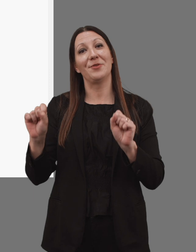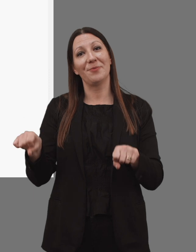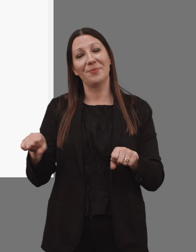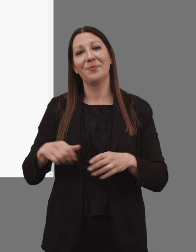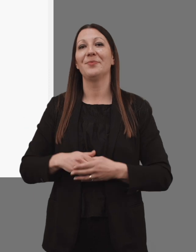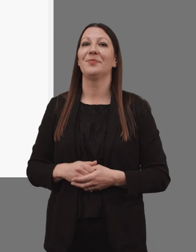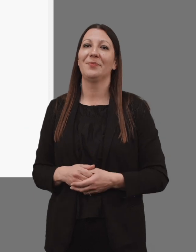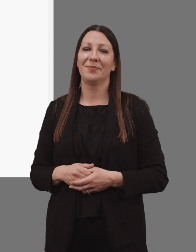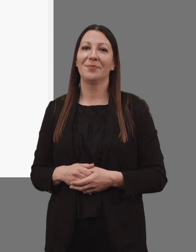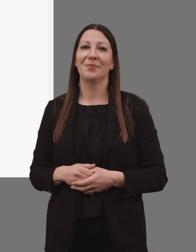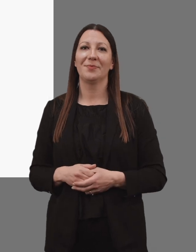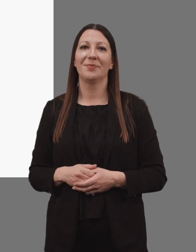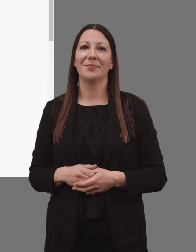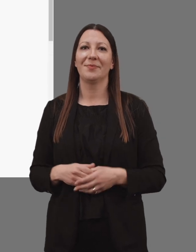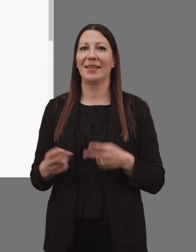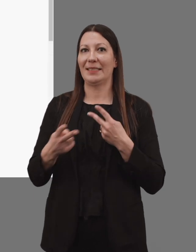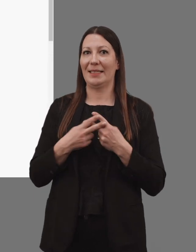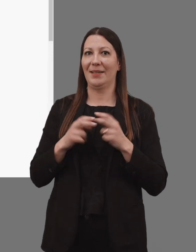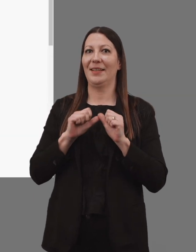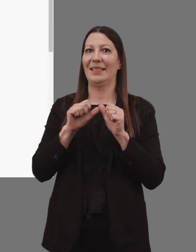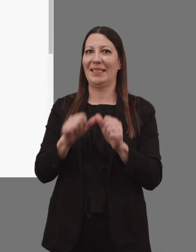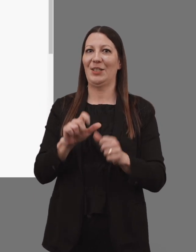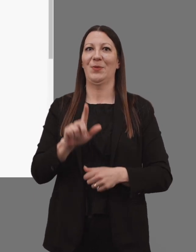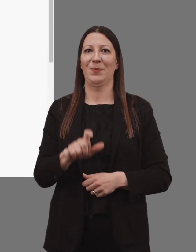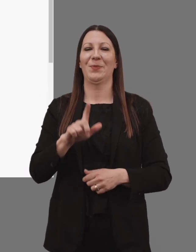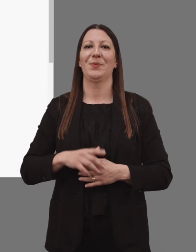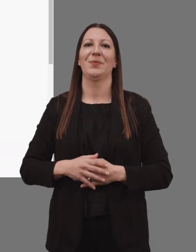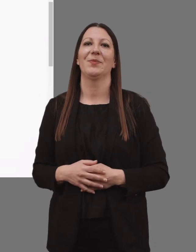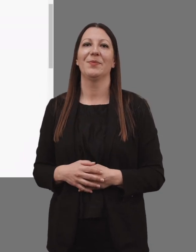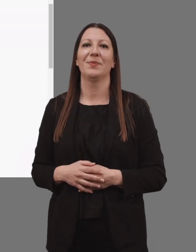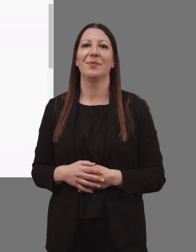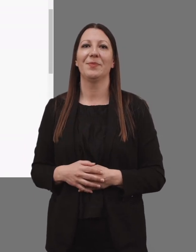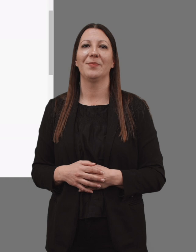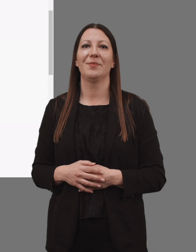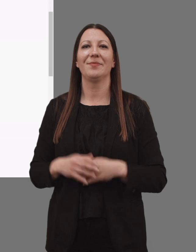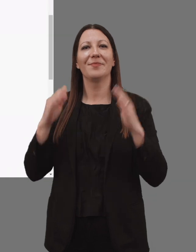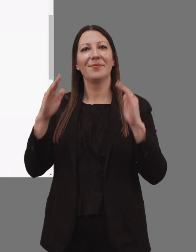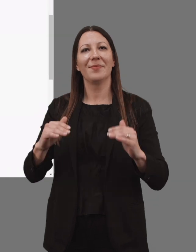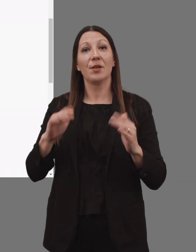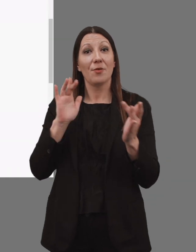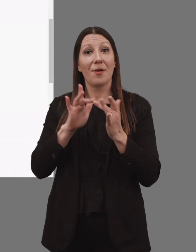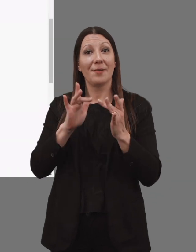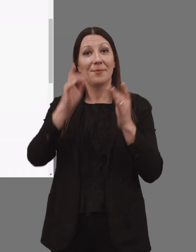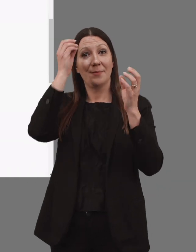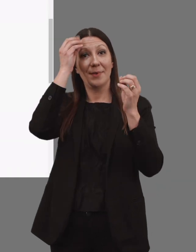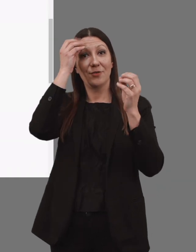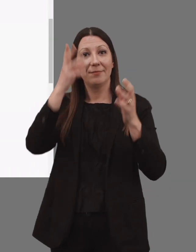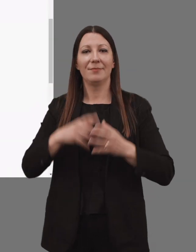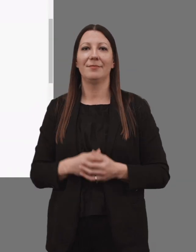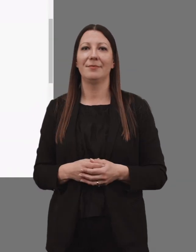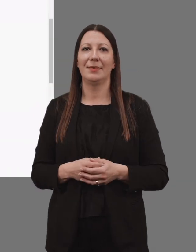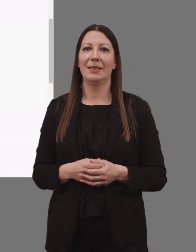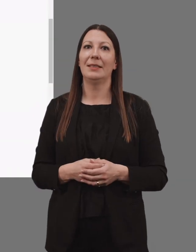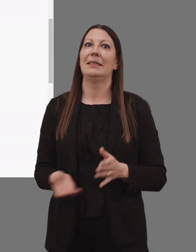well. And we will save and continue. Now we have our contact information. Again, some of this